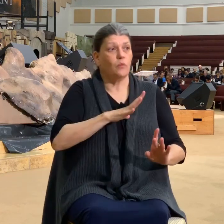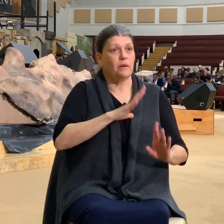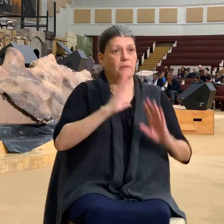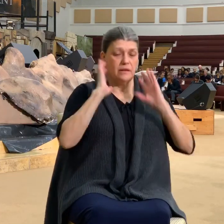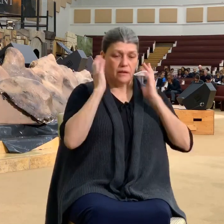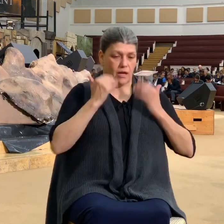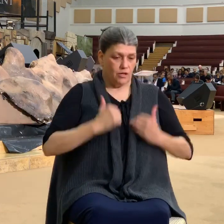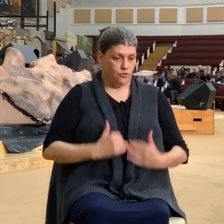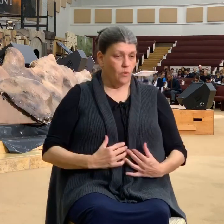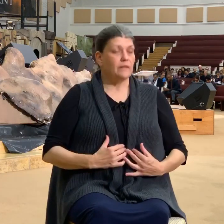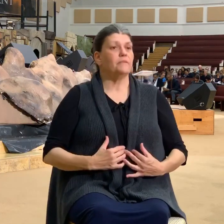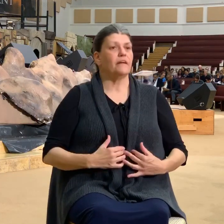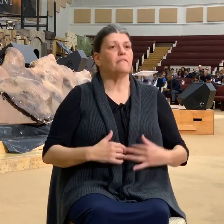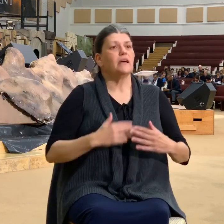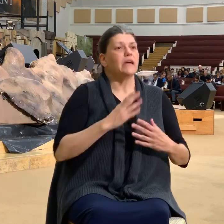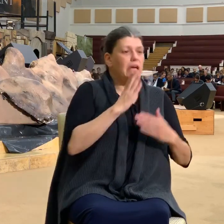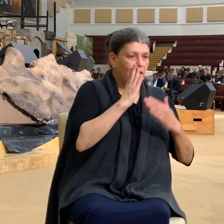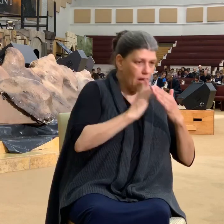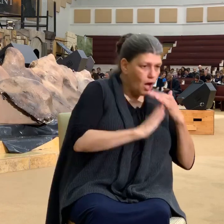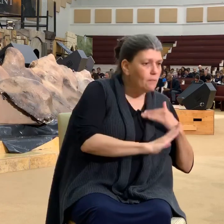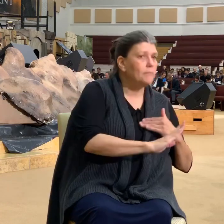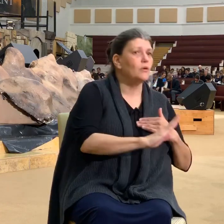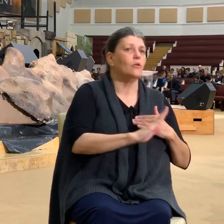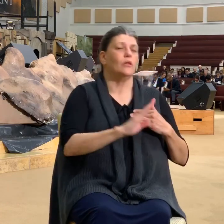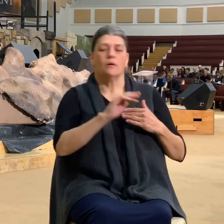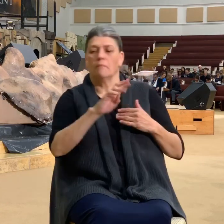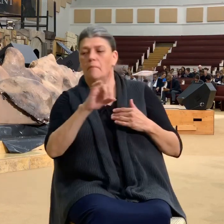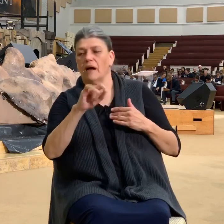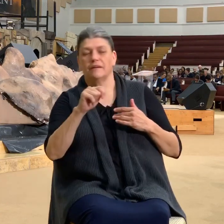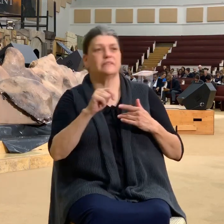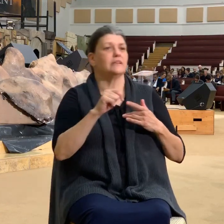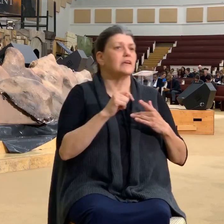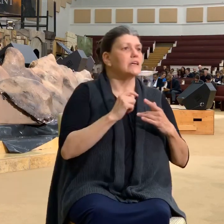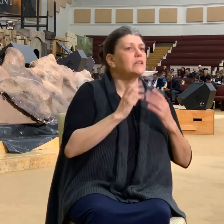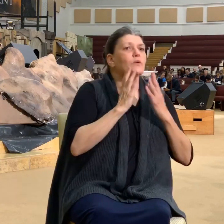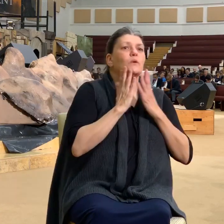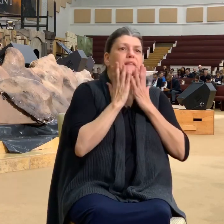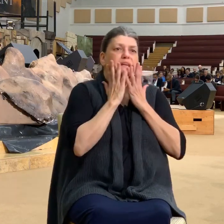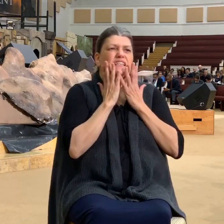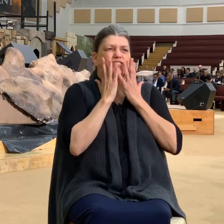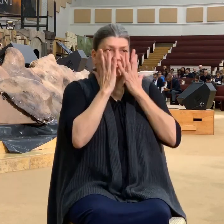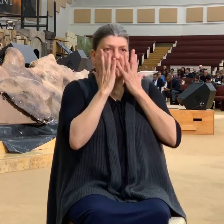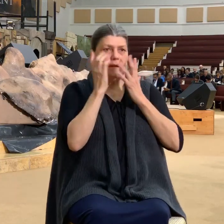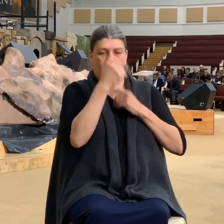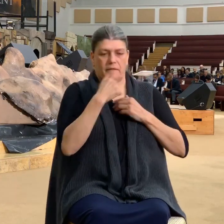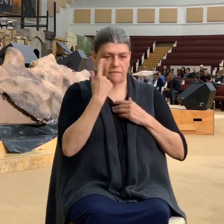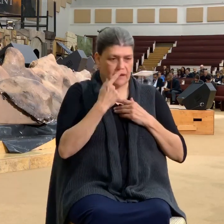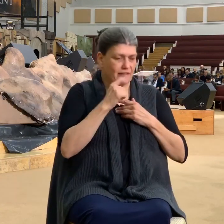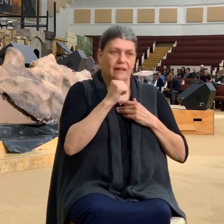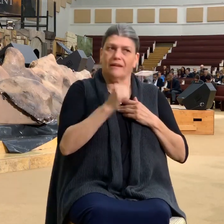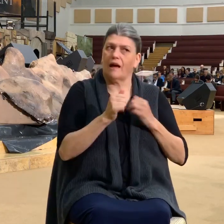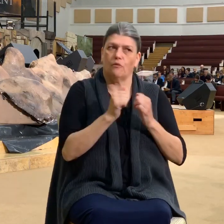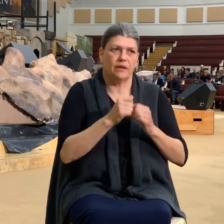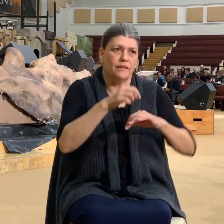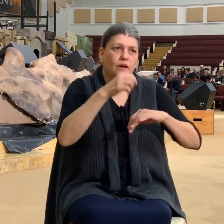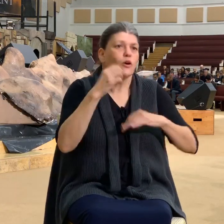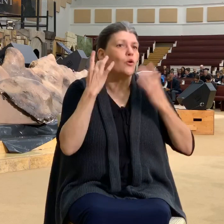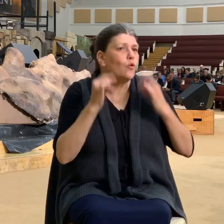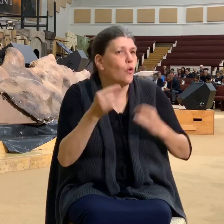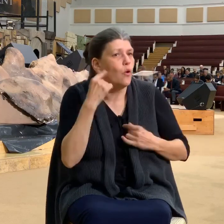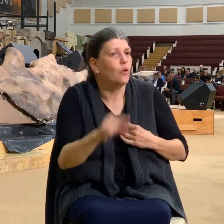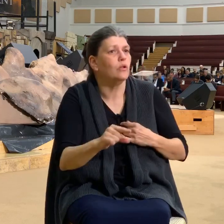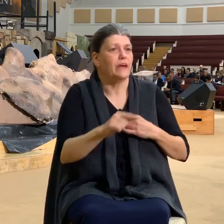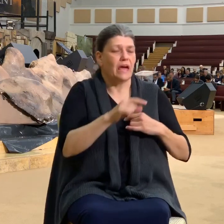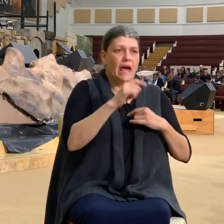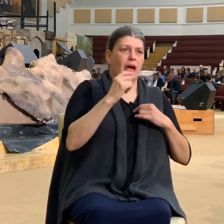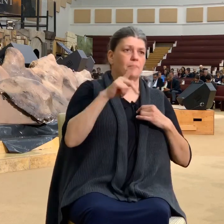themselves in modest apparel, with shamefacedness and sobriety, not with broidered hair or gold or pearls or costly array, but which